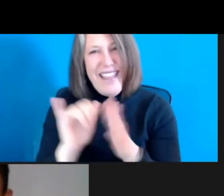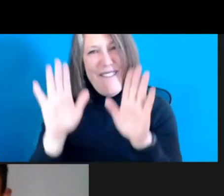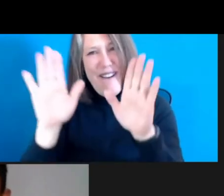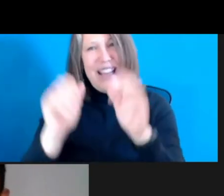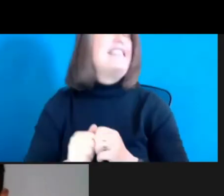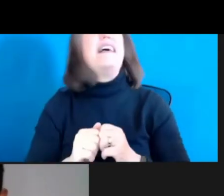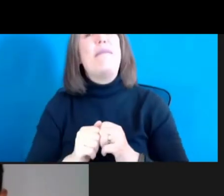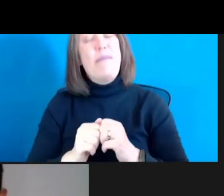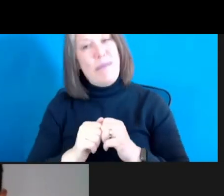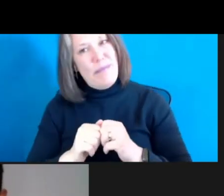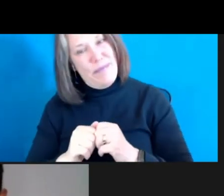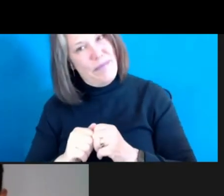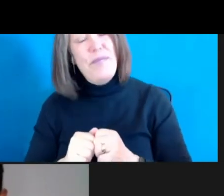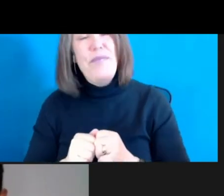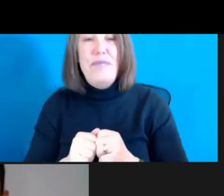And